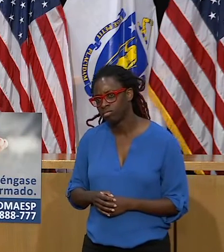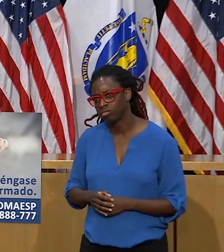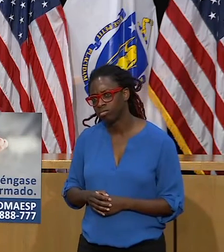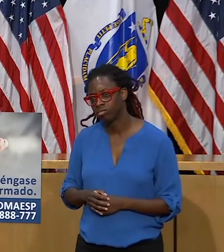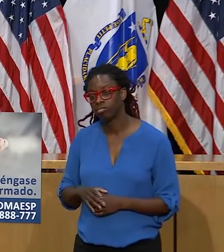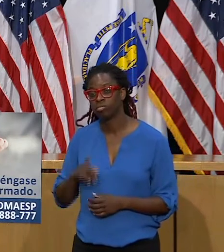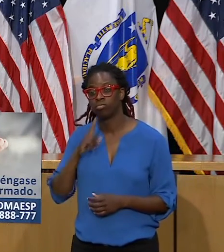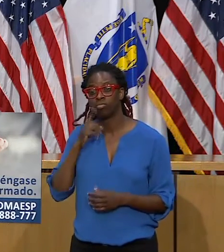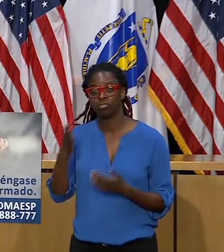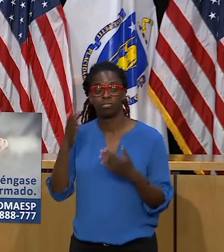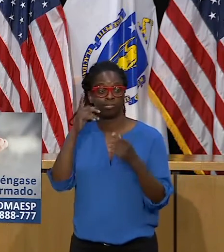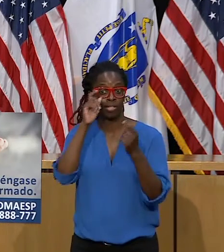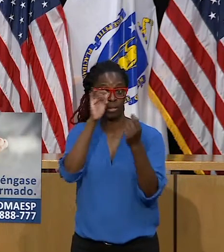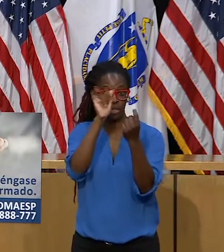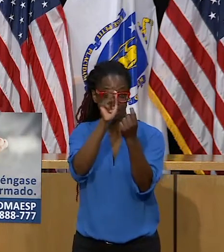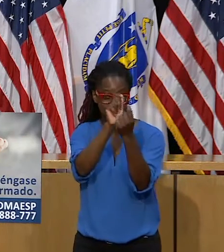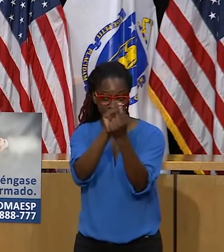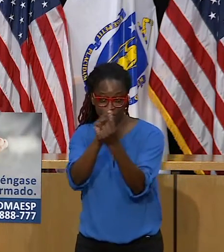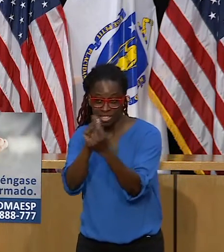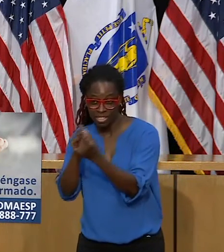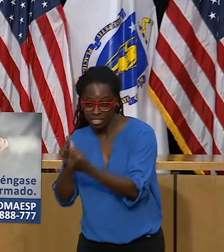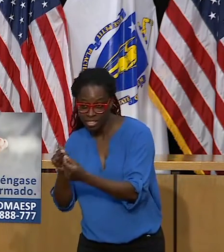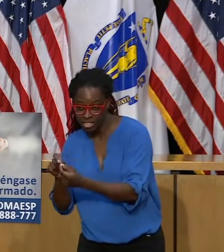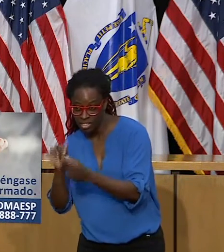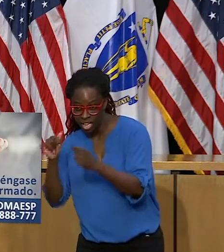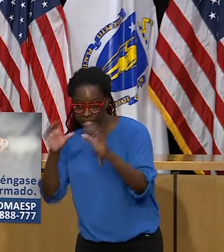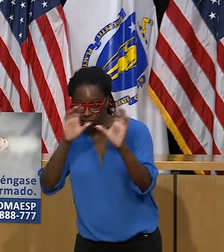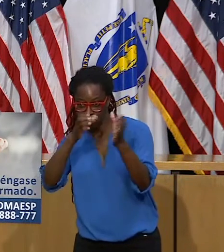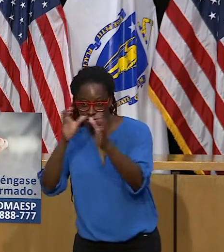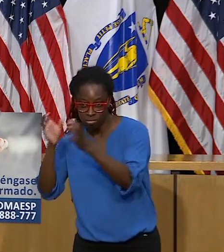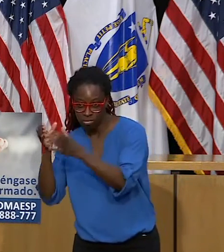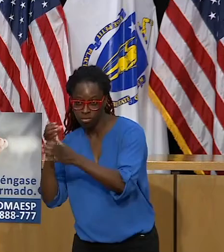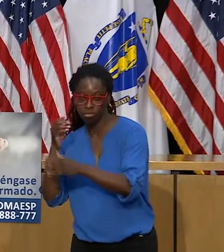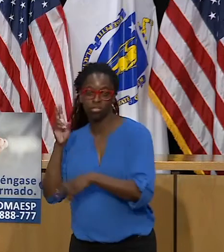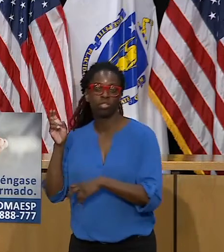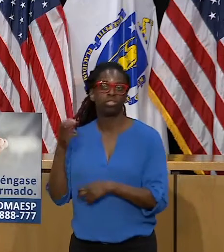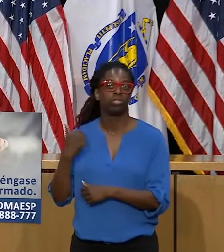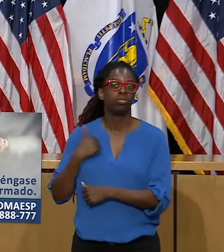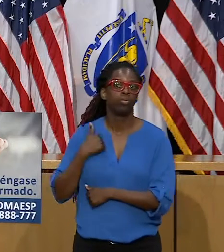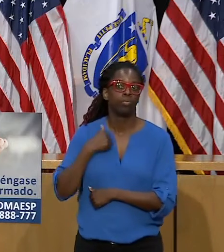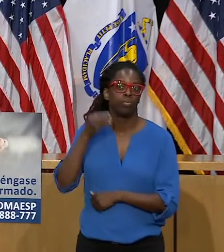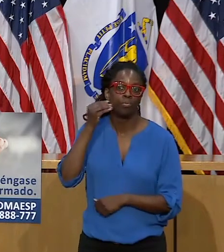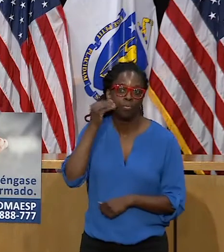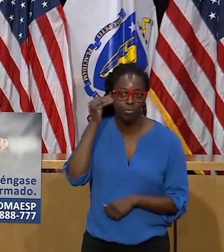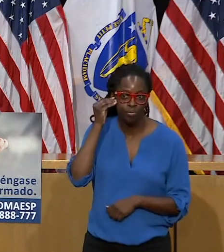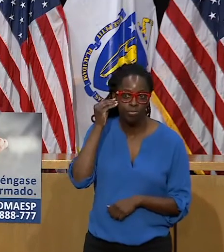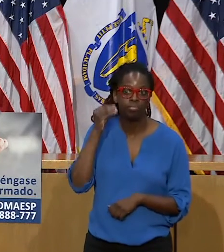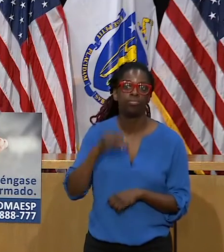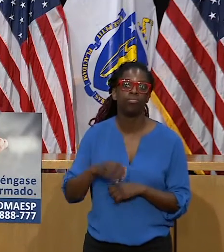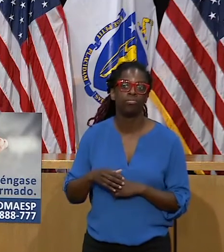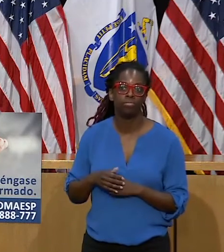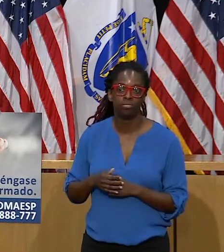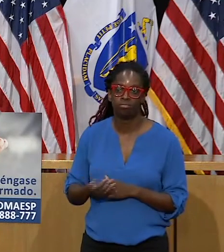report and the aftermath. But some of those we've been working on with people for a while.